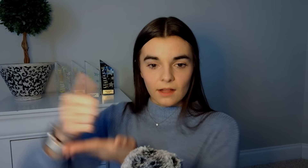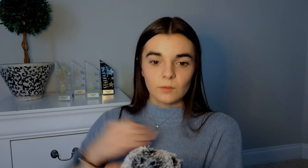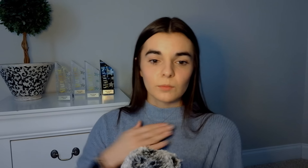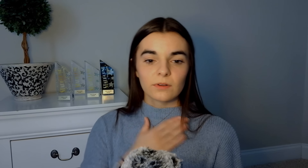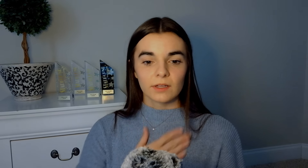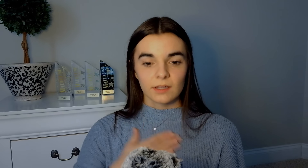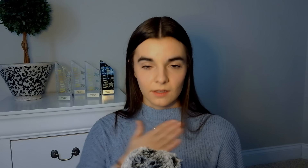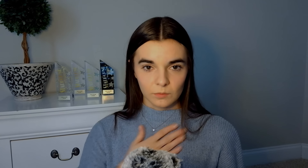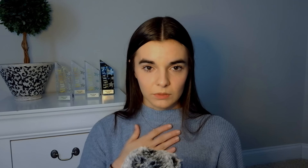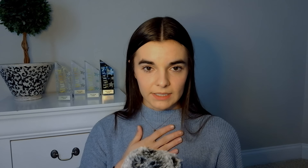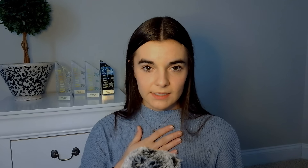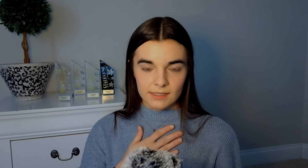Help, please.